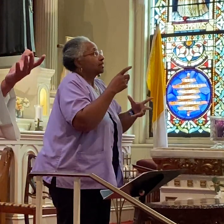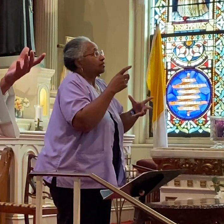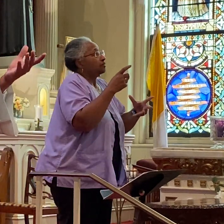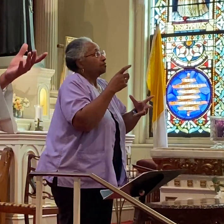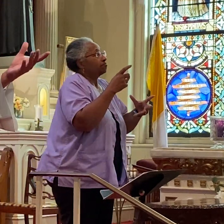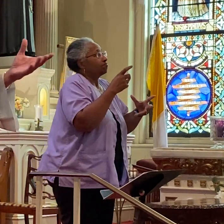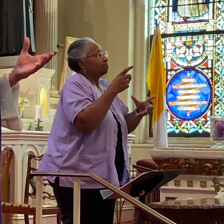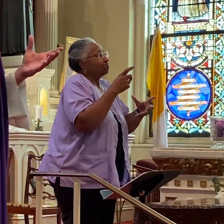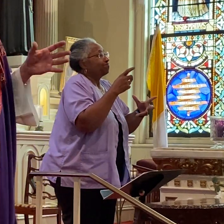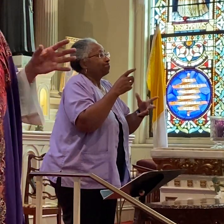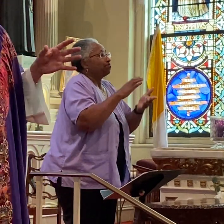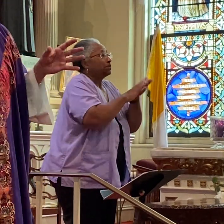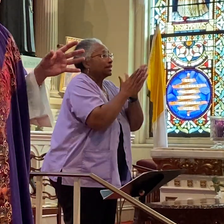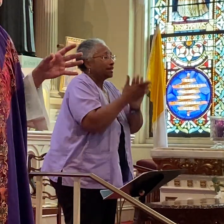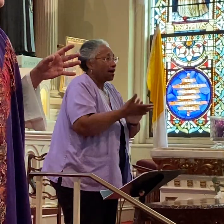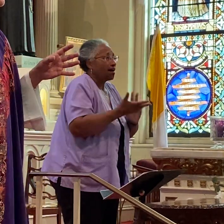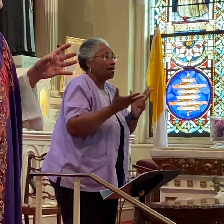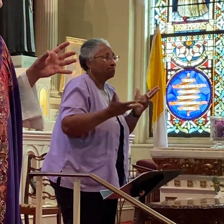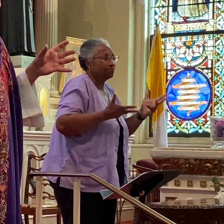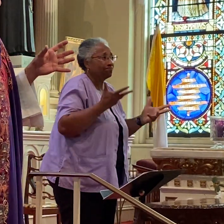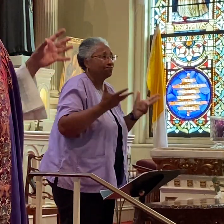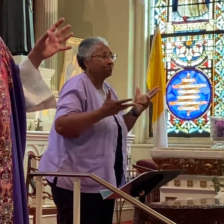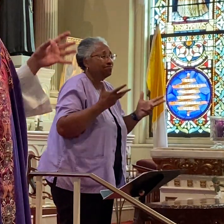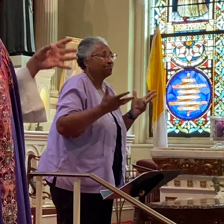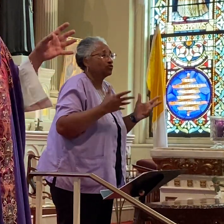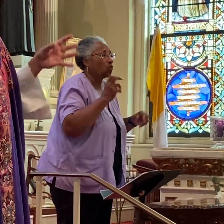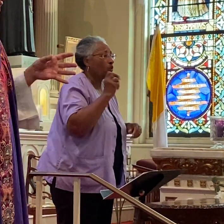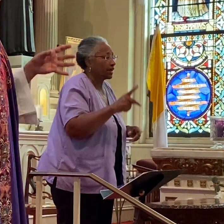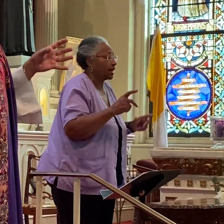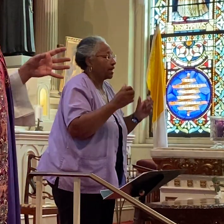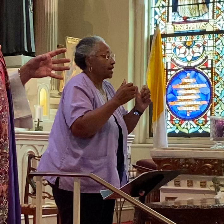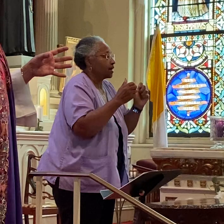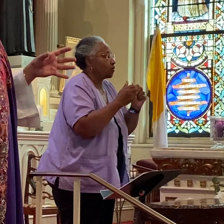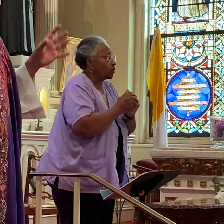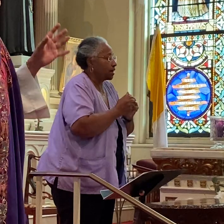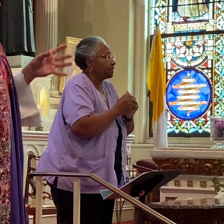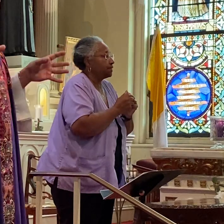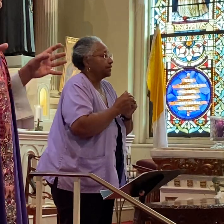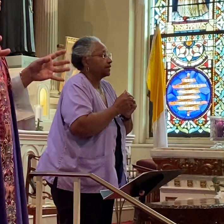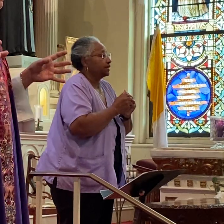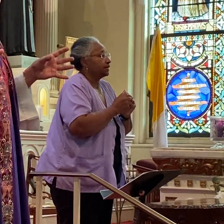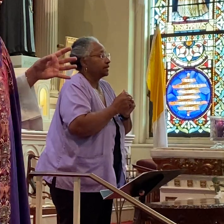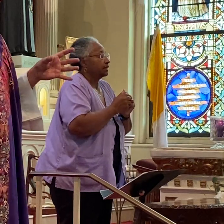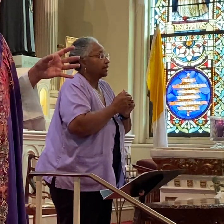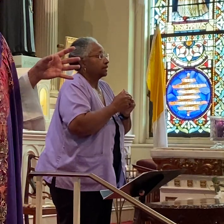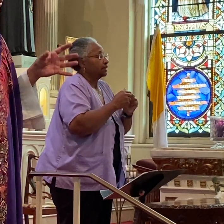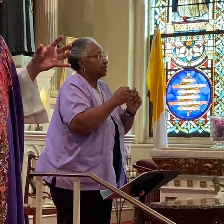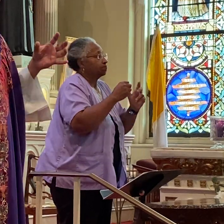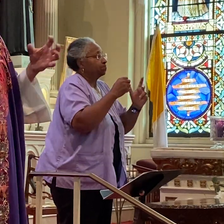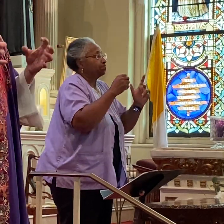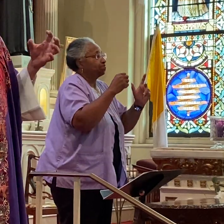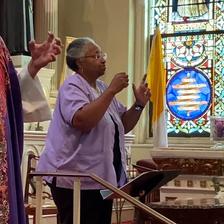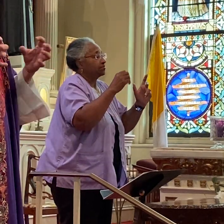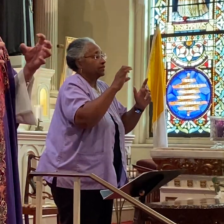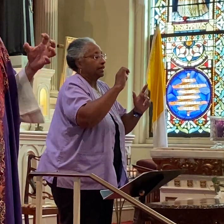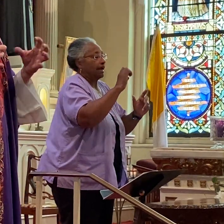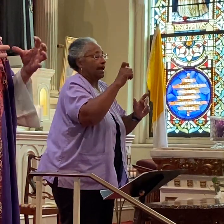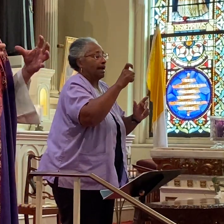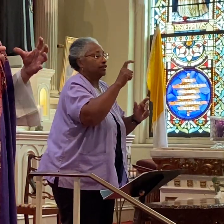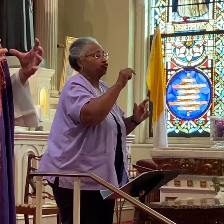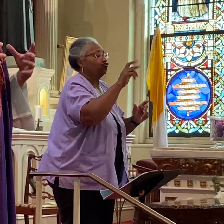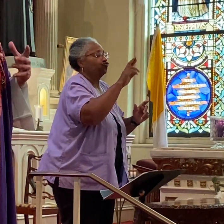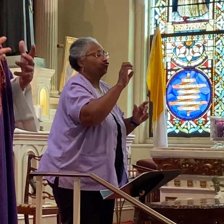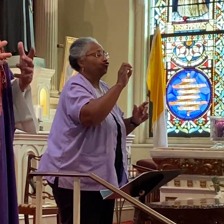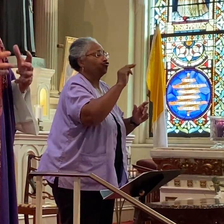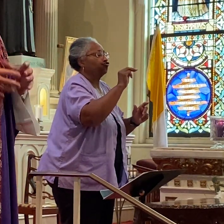about global warming. I'm talking about the fact that we live in a world of extreme temperatures. There's a lot of things coming at